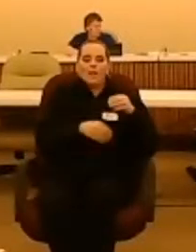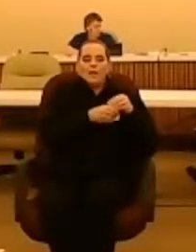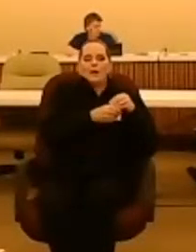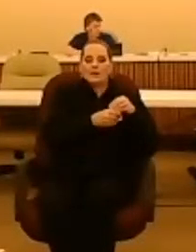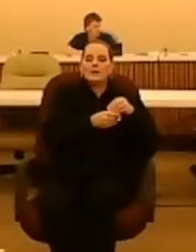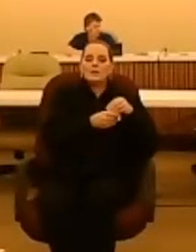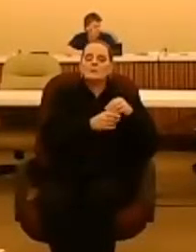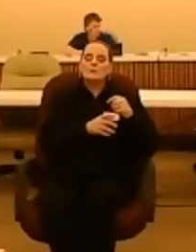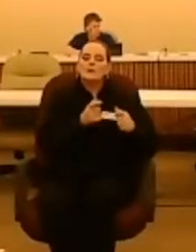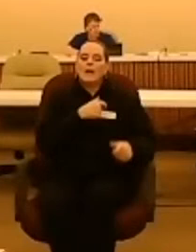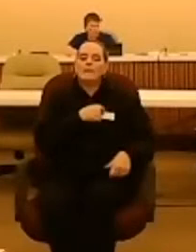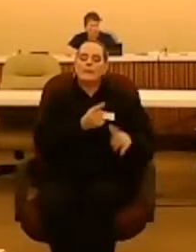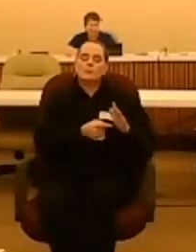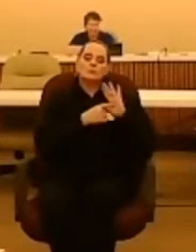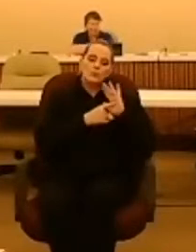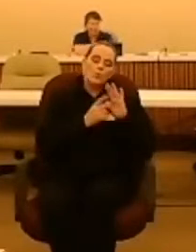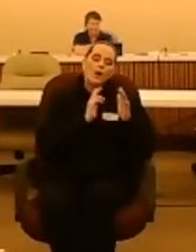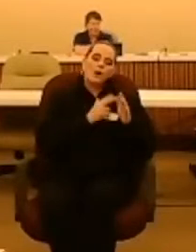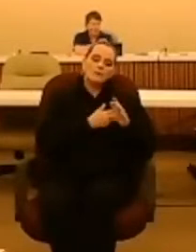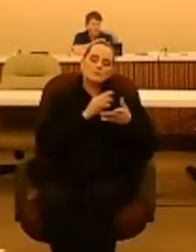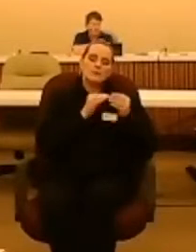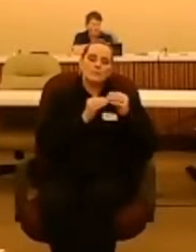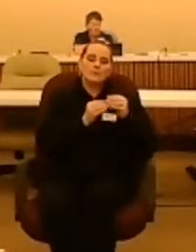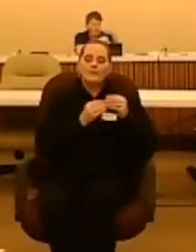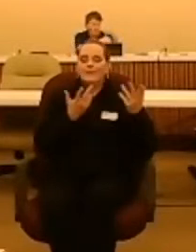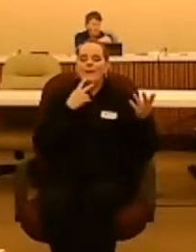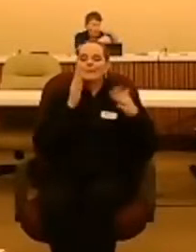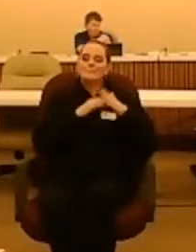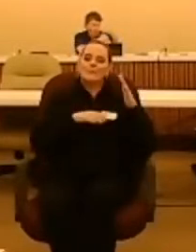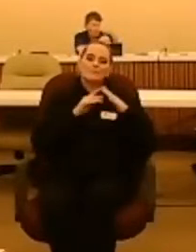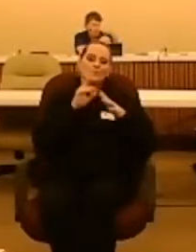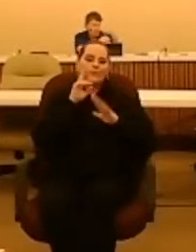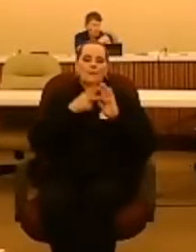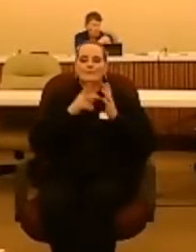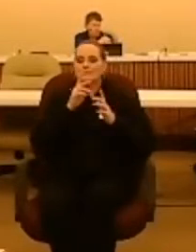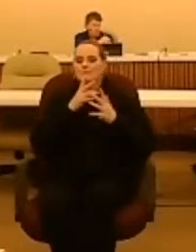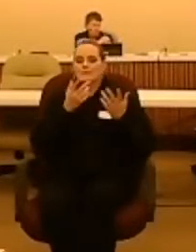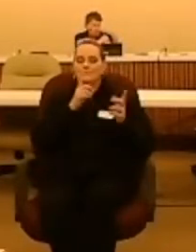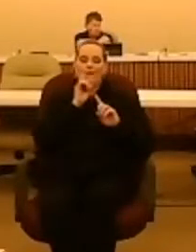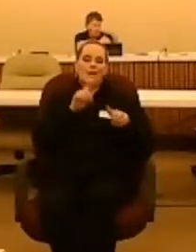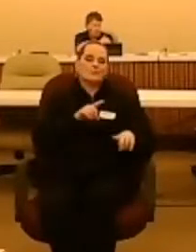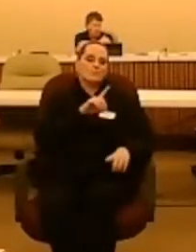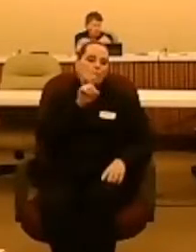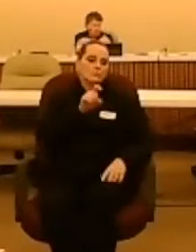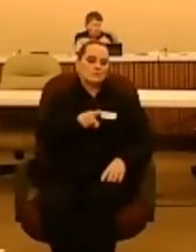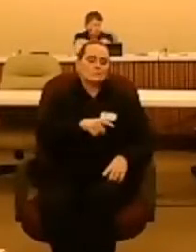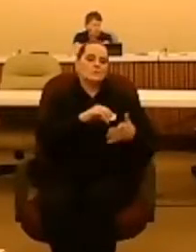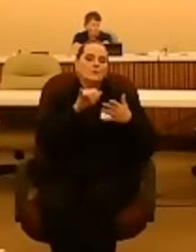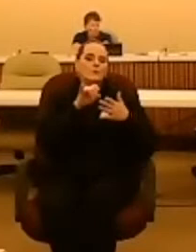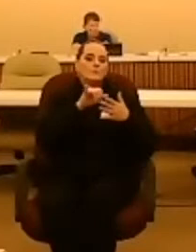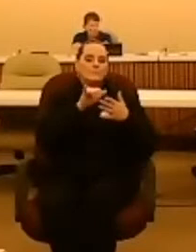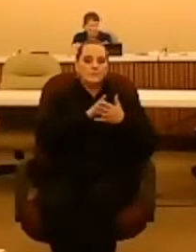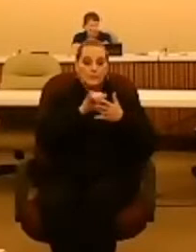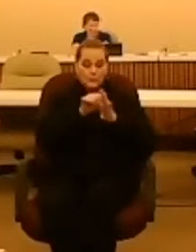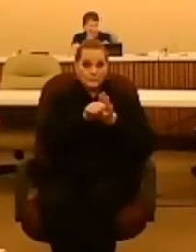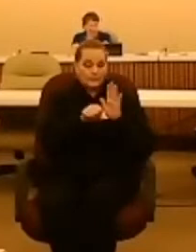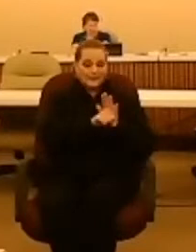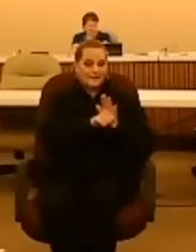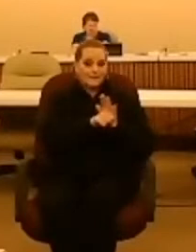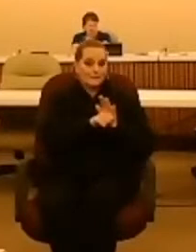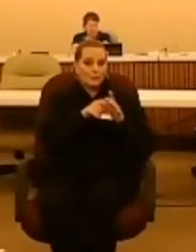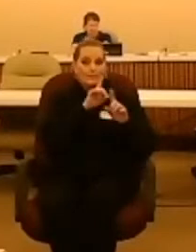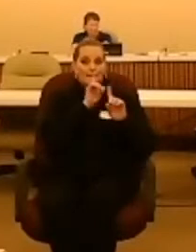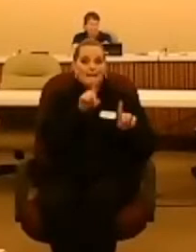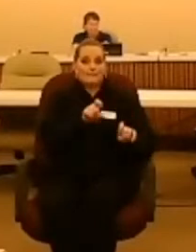the new numbers, so we'll take a look at. And basically, to answer your question about what New York State is most likely to